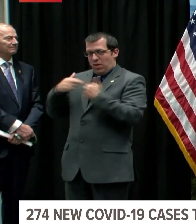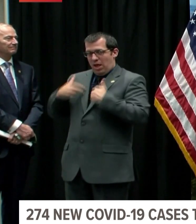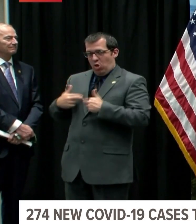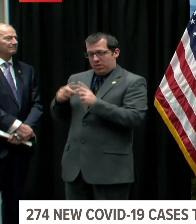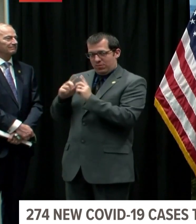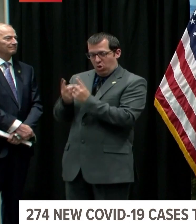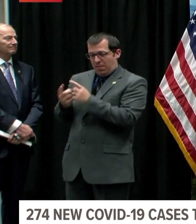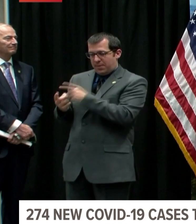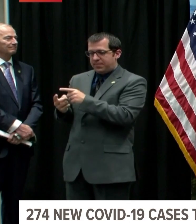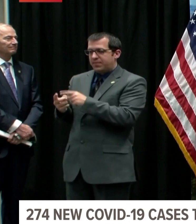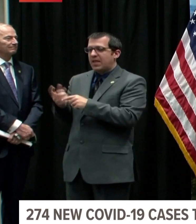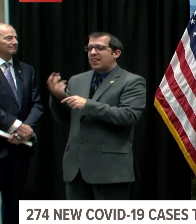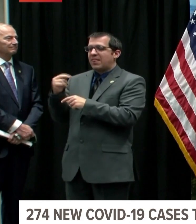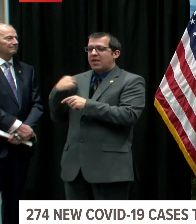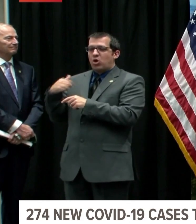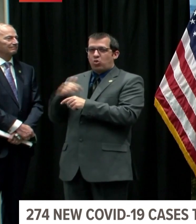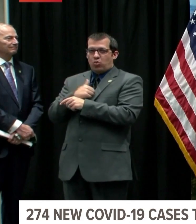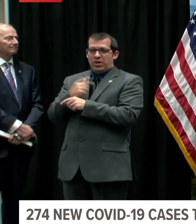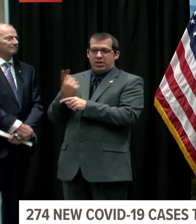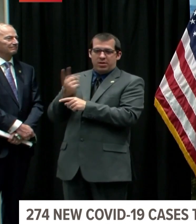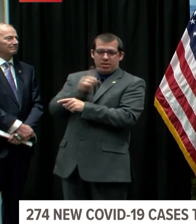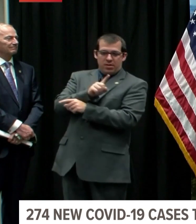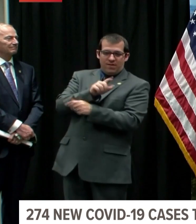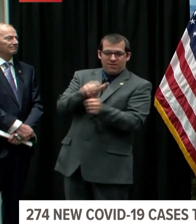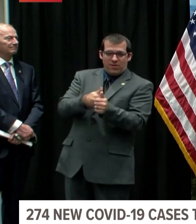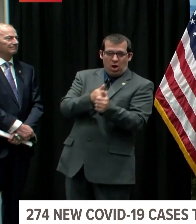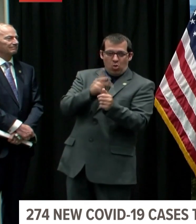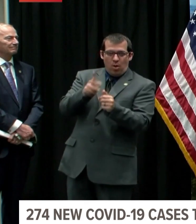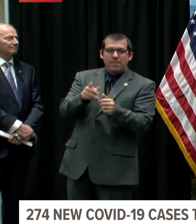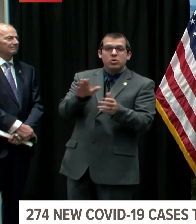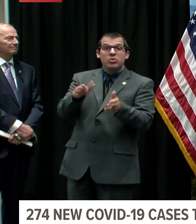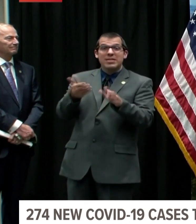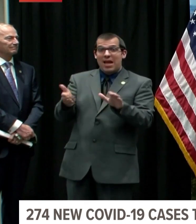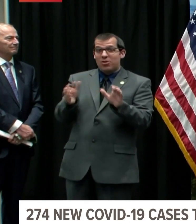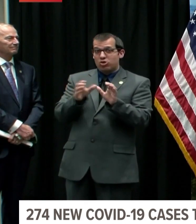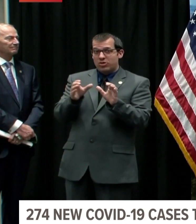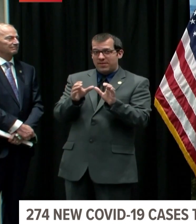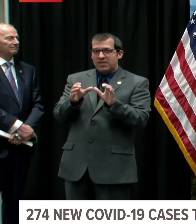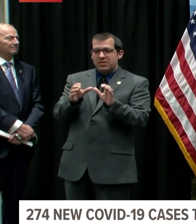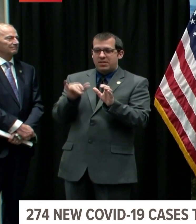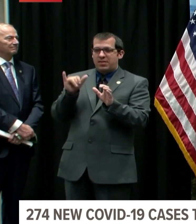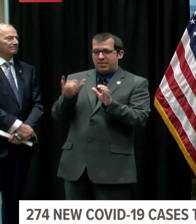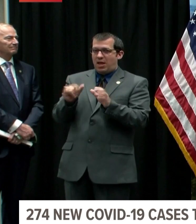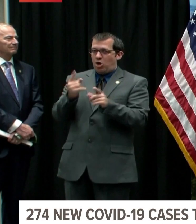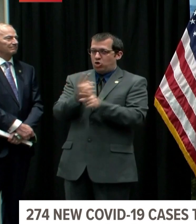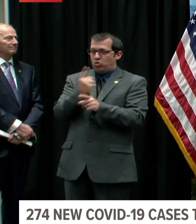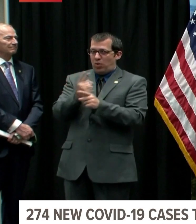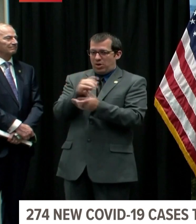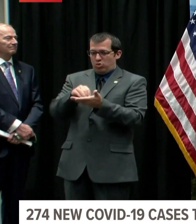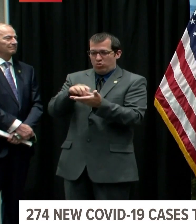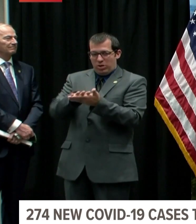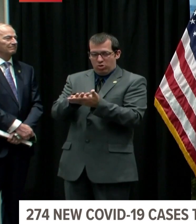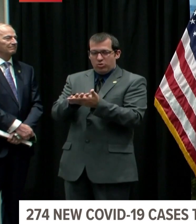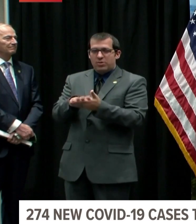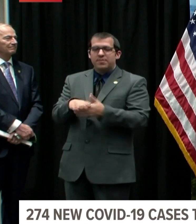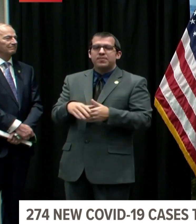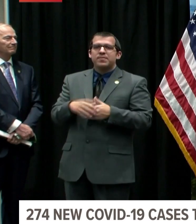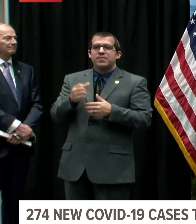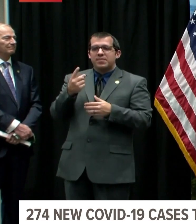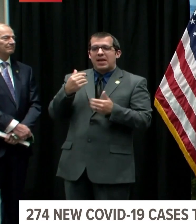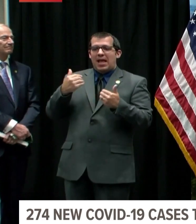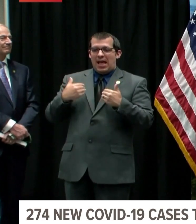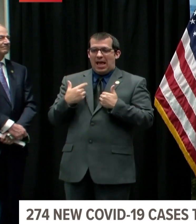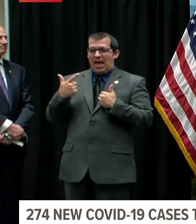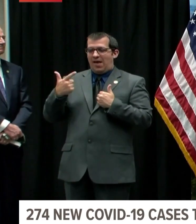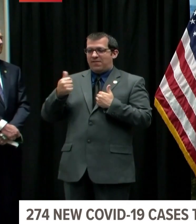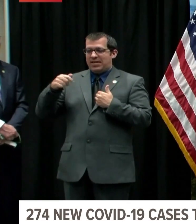But then we follow up. So the death certificate should correctly record that. And there's a gap between